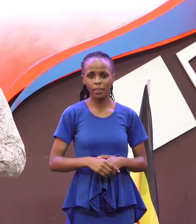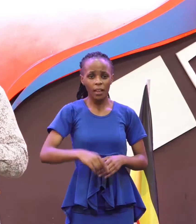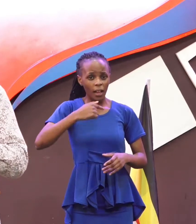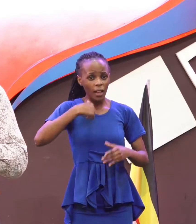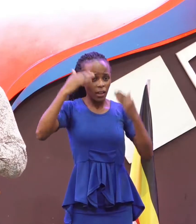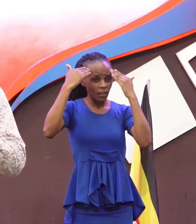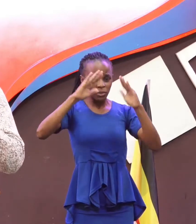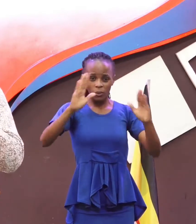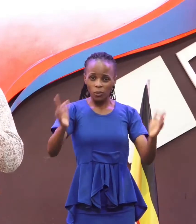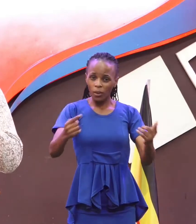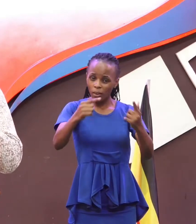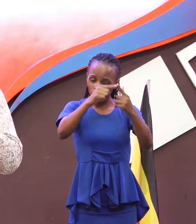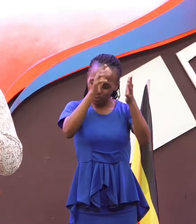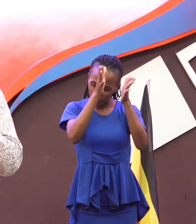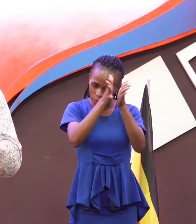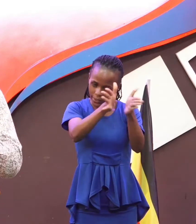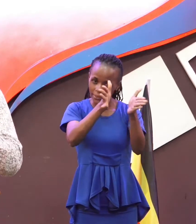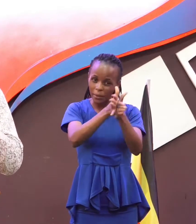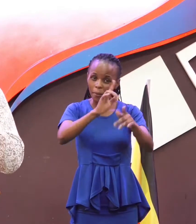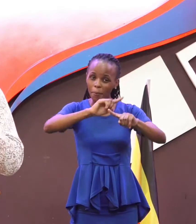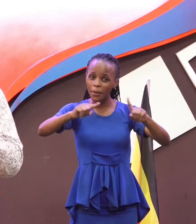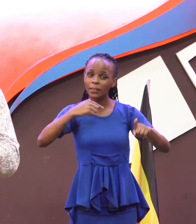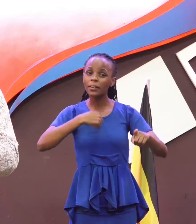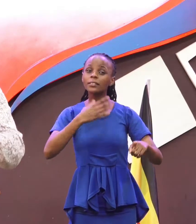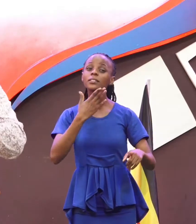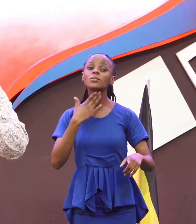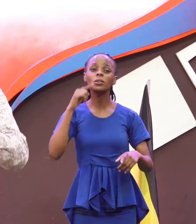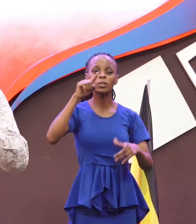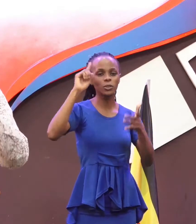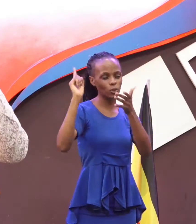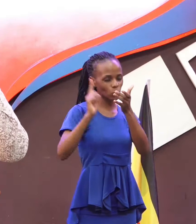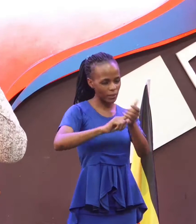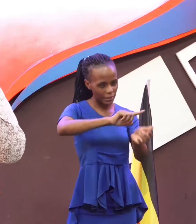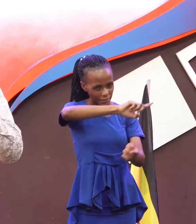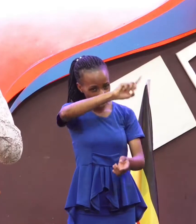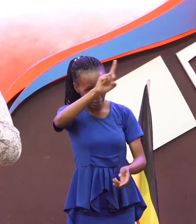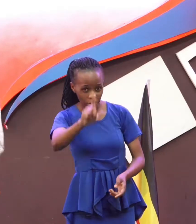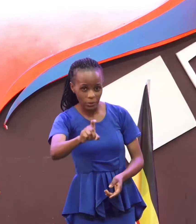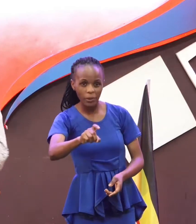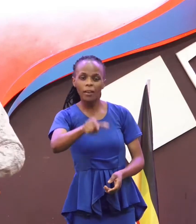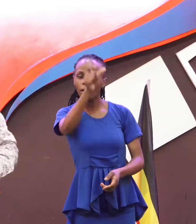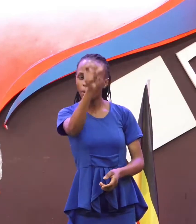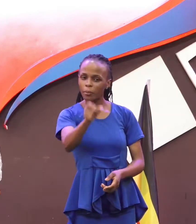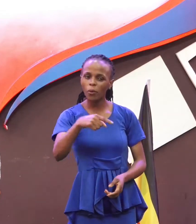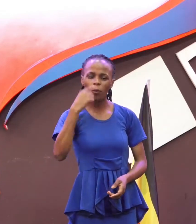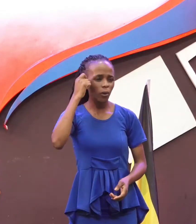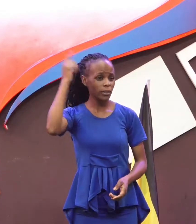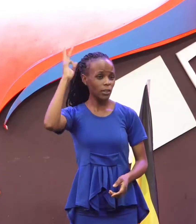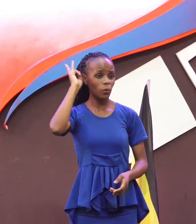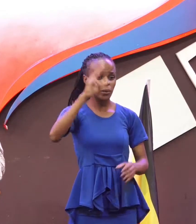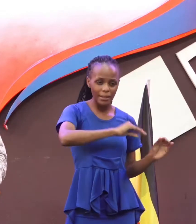Simanyi mwenyeza kinyonyola te naye nze njaga nkuteekera ekibuuzo anaakituuka yeyeka agenda okuva ku ddaala erimu agende ku sayidi